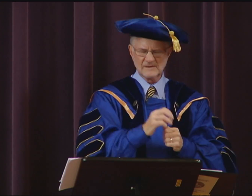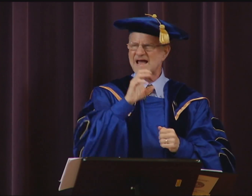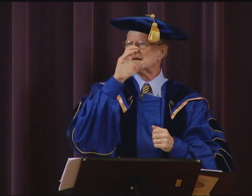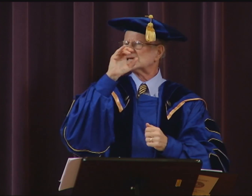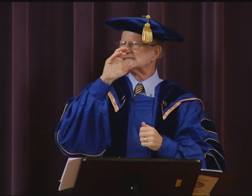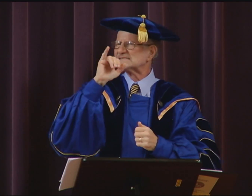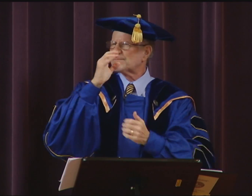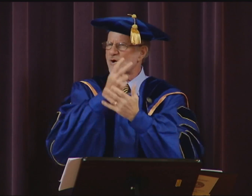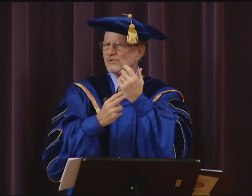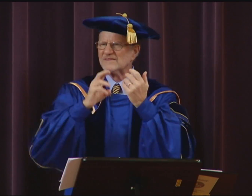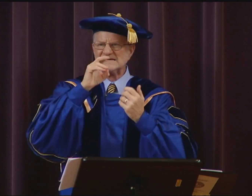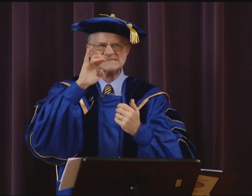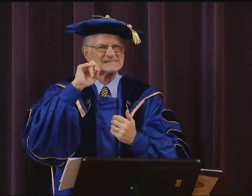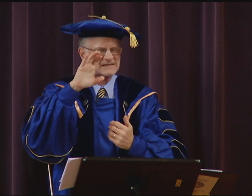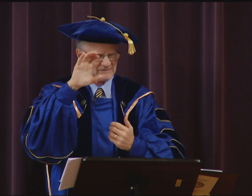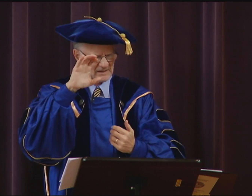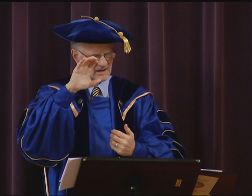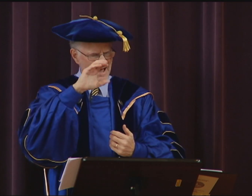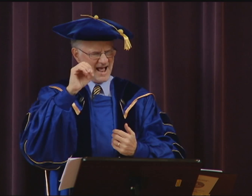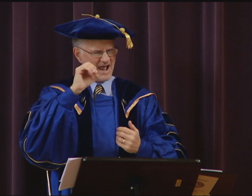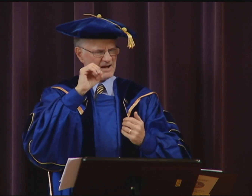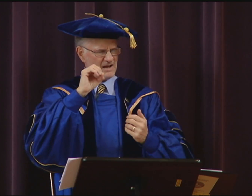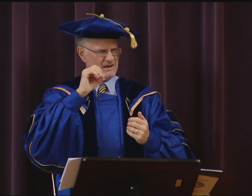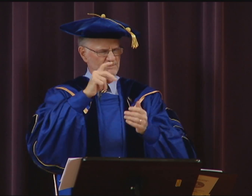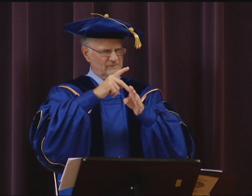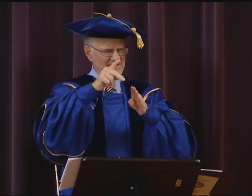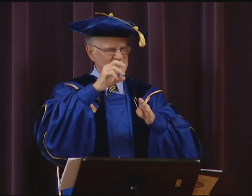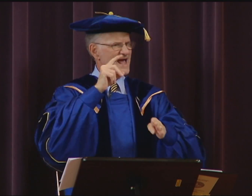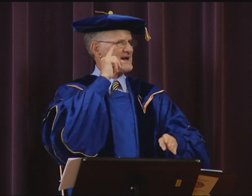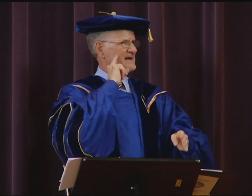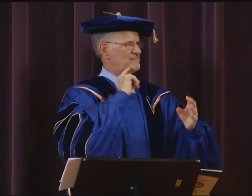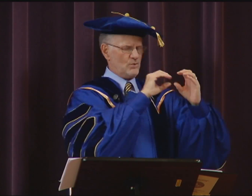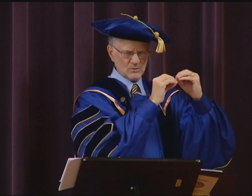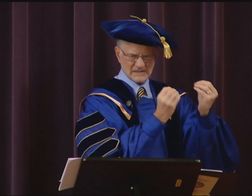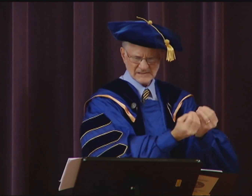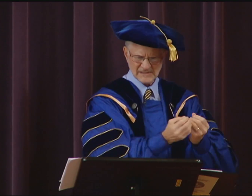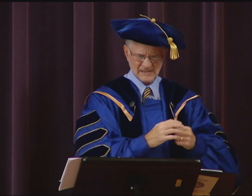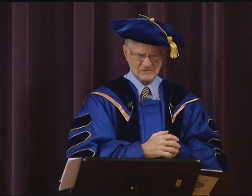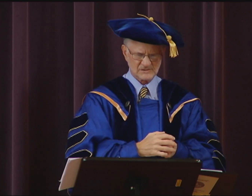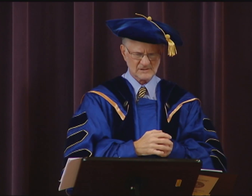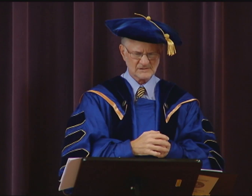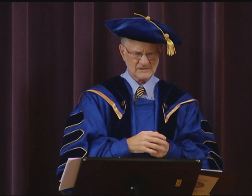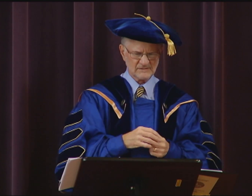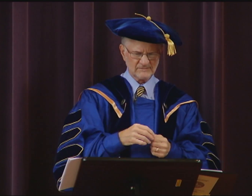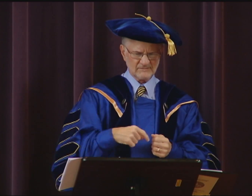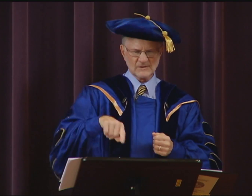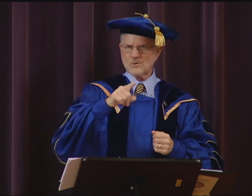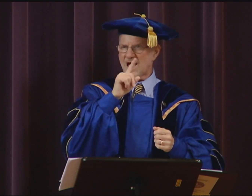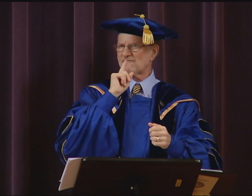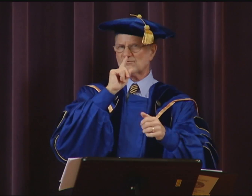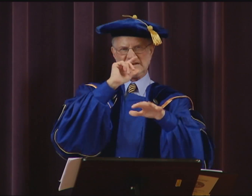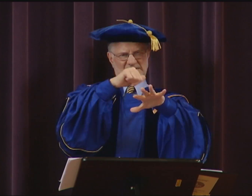Leadership, both in civic areas and professional and deaf organizations.